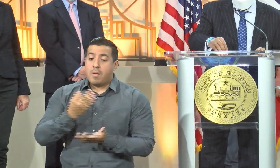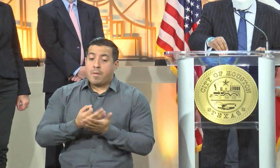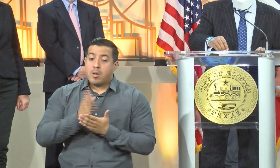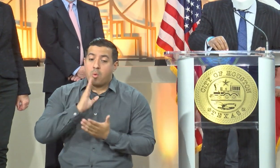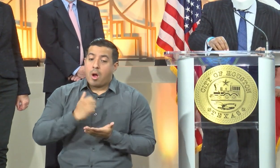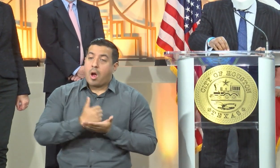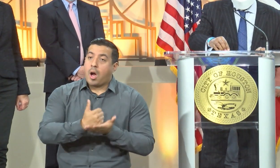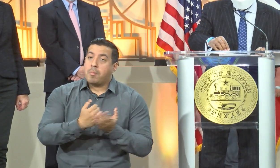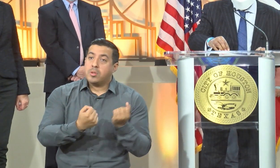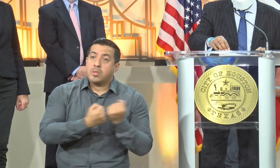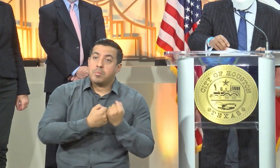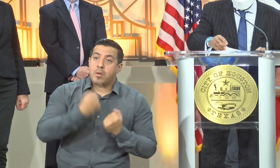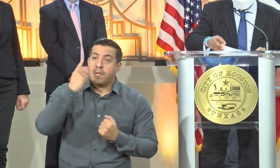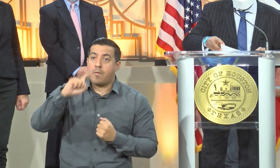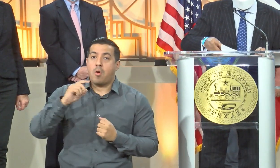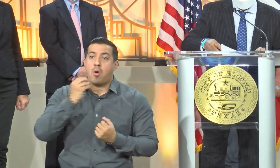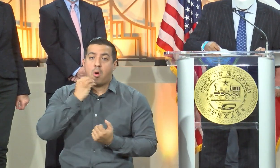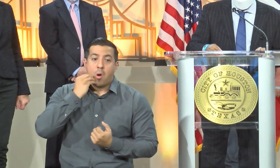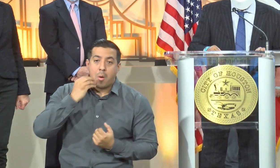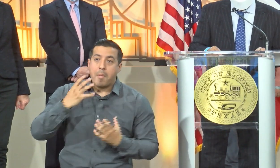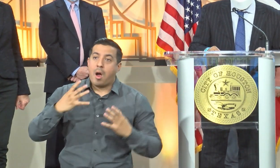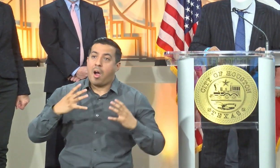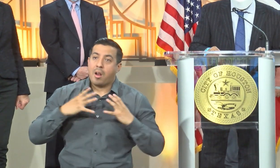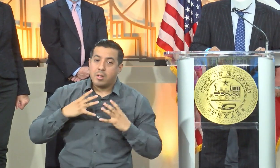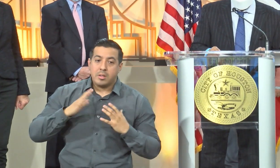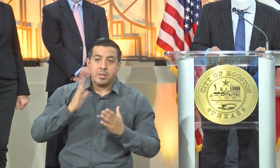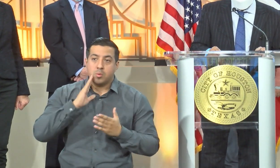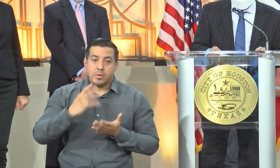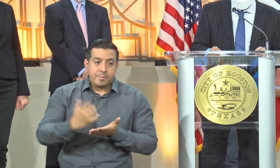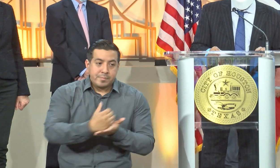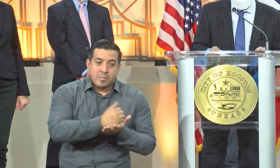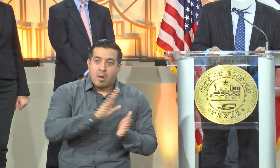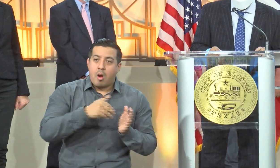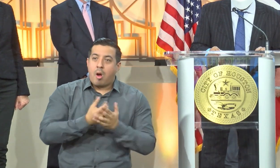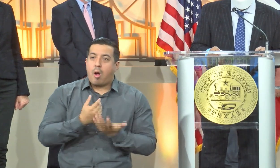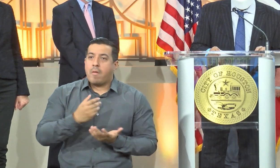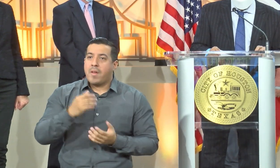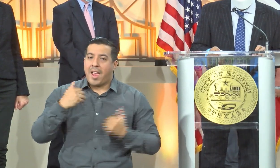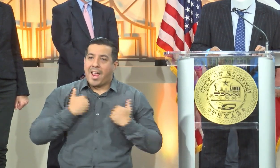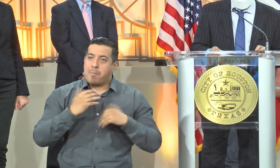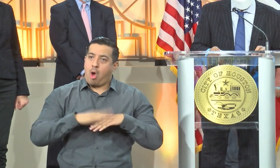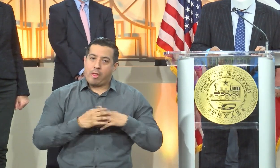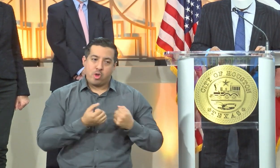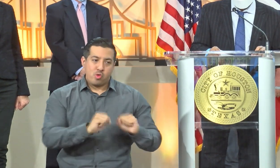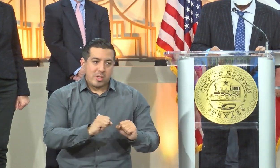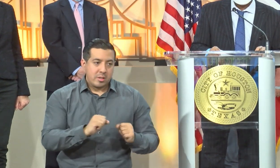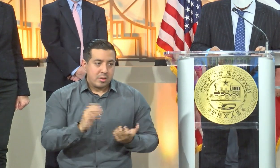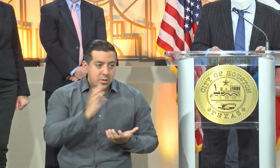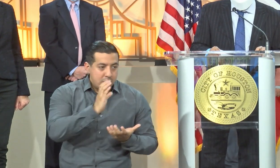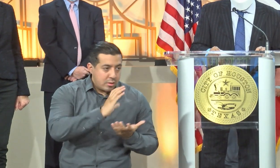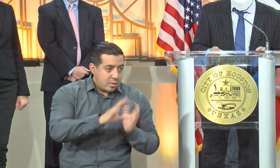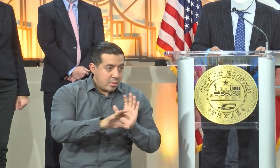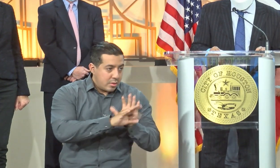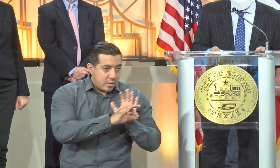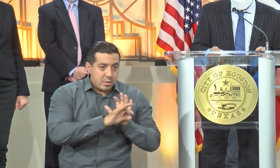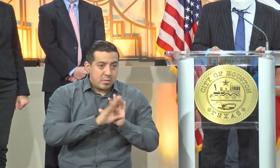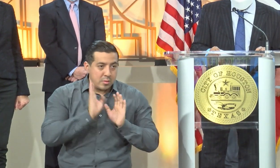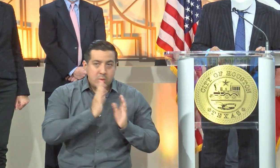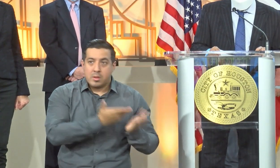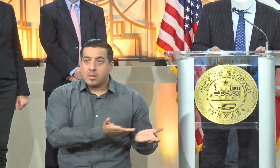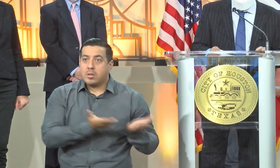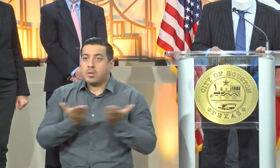a Home for the Holidays initiative to collect stray animals from the streets and provide transport services for